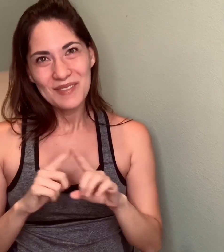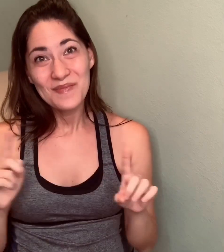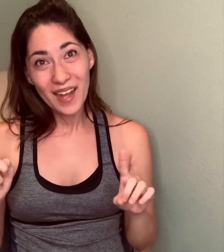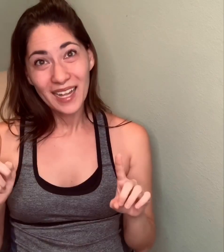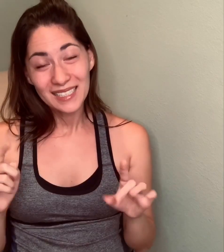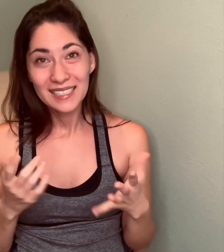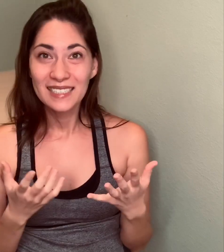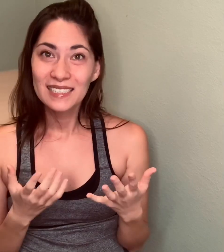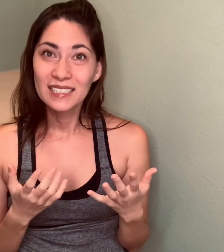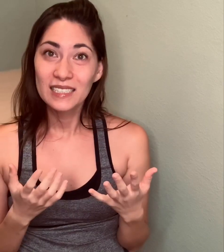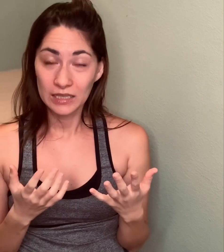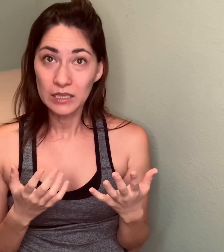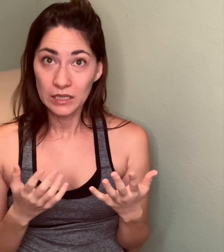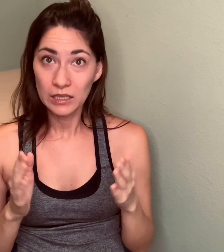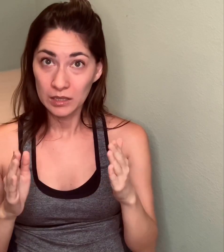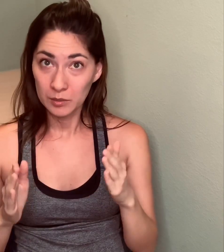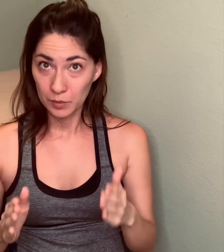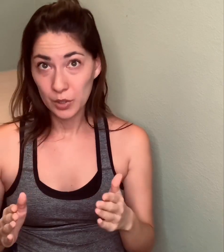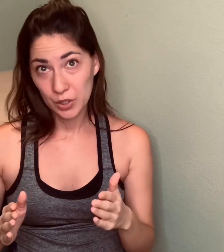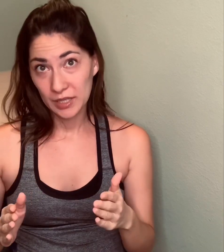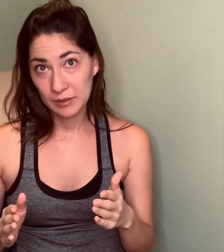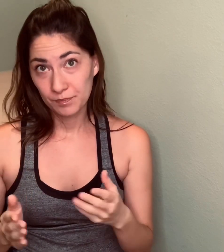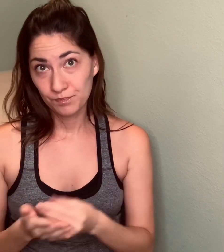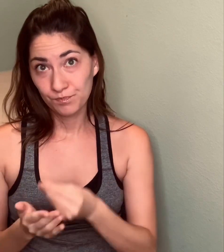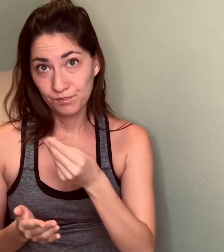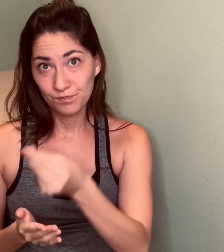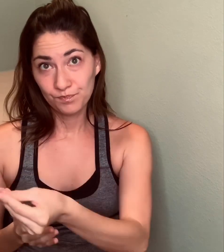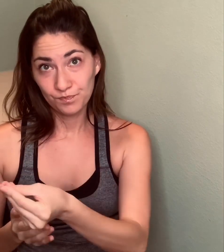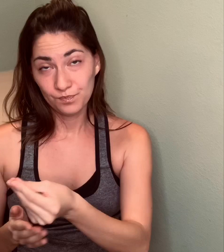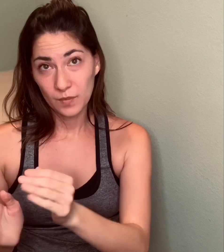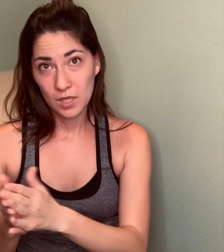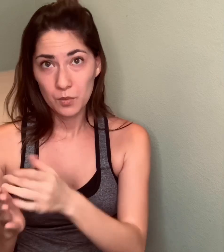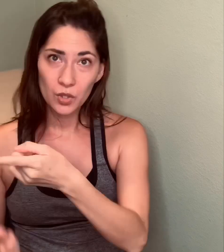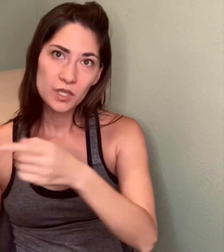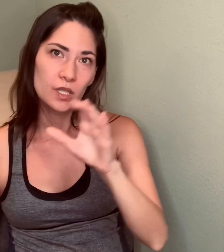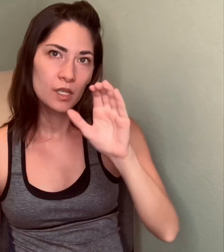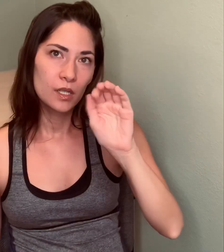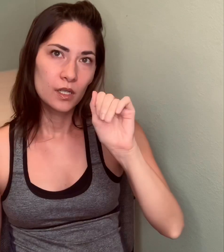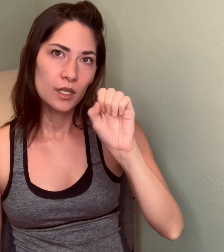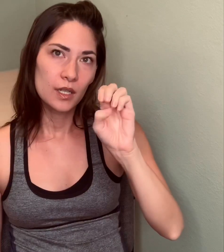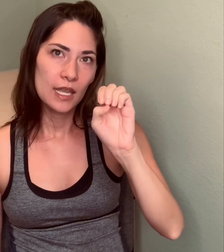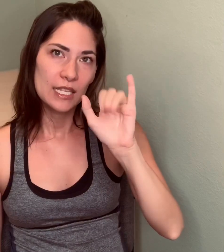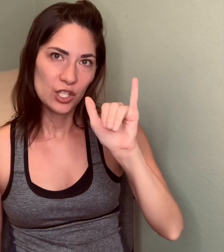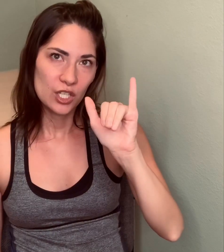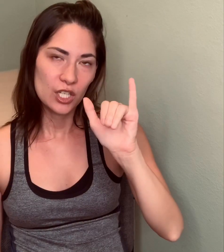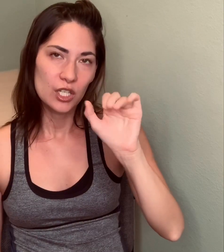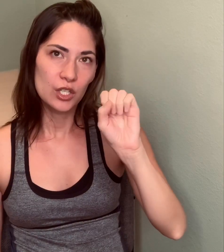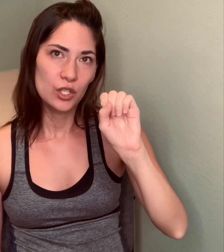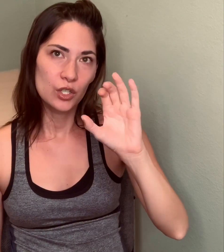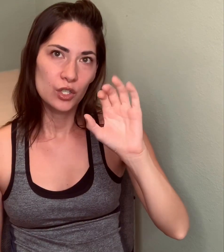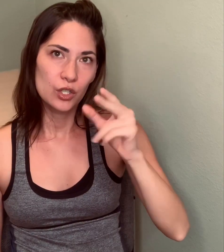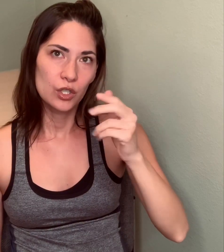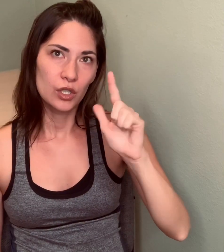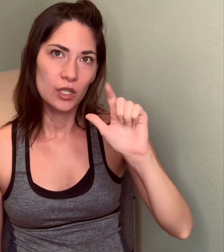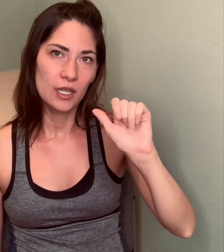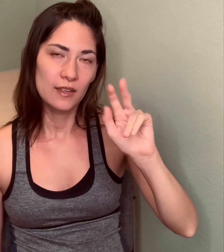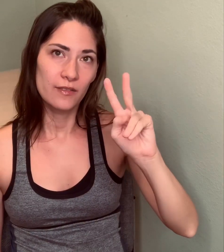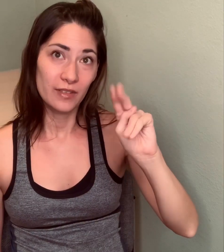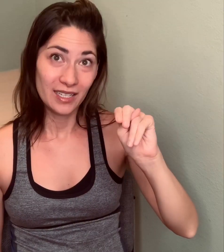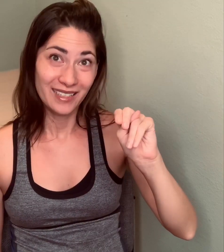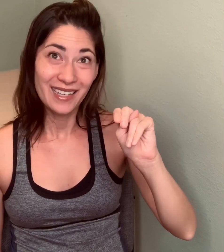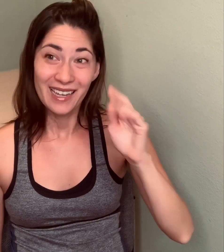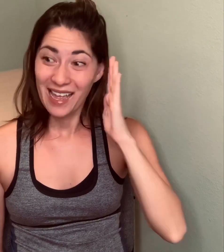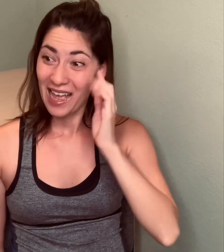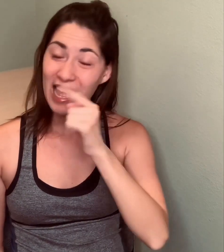But I just want to say that the person who is my book guide is Casey Schlavin. Again, I will tag her into